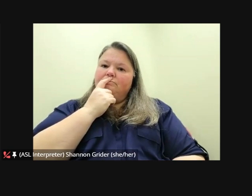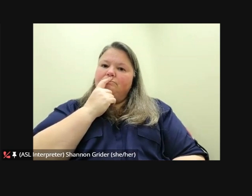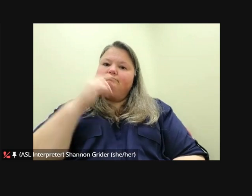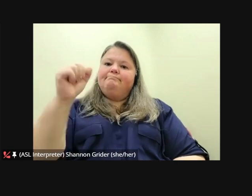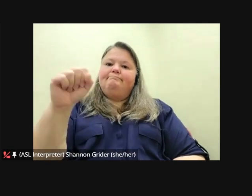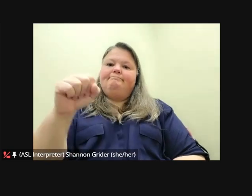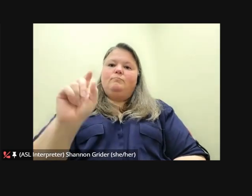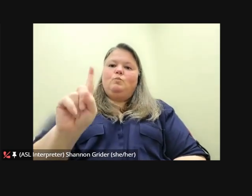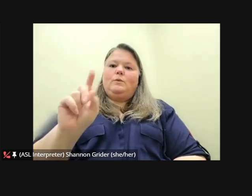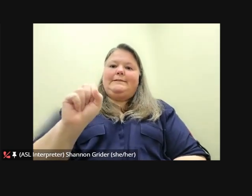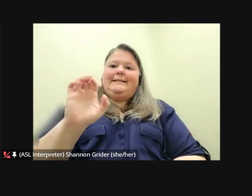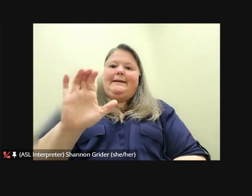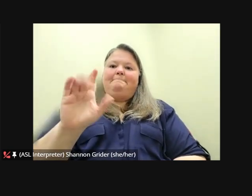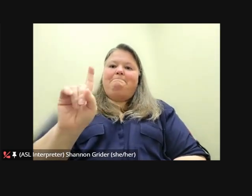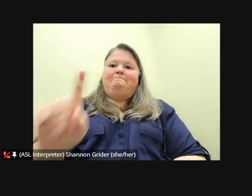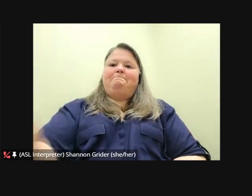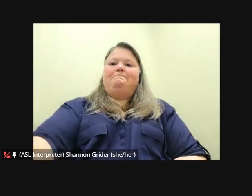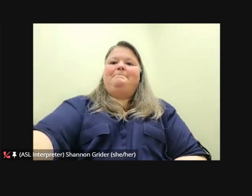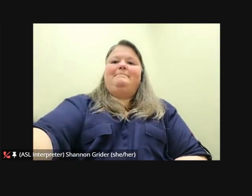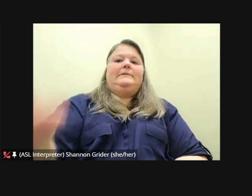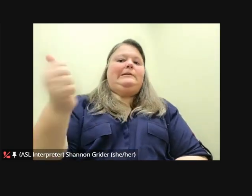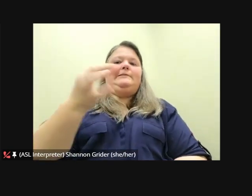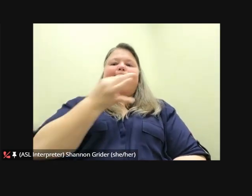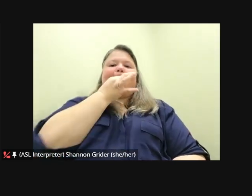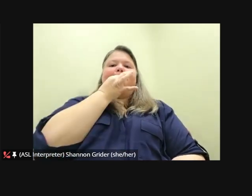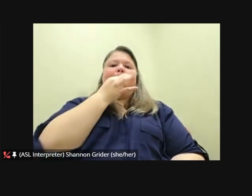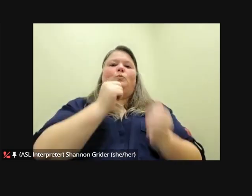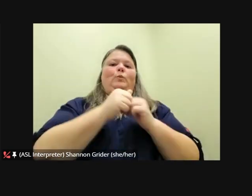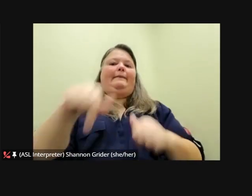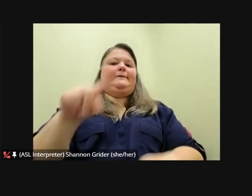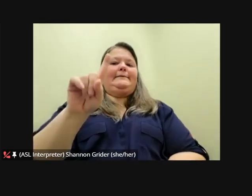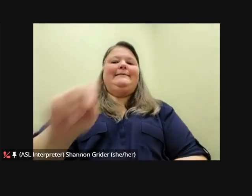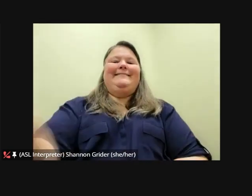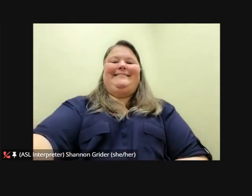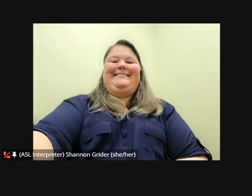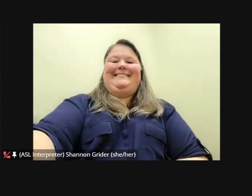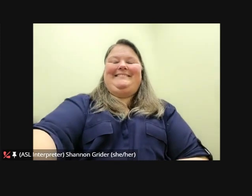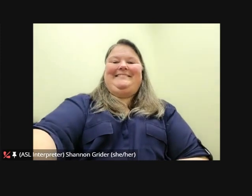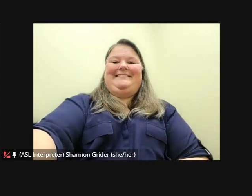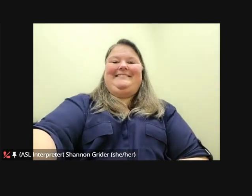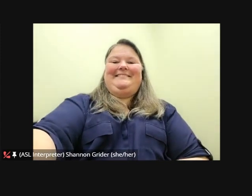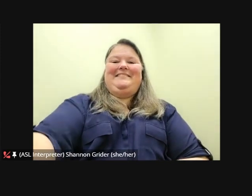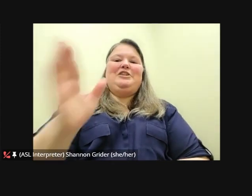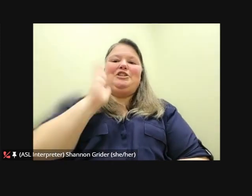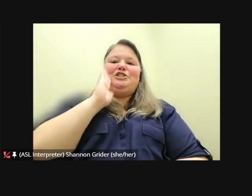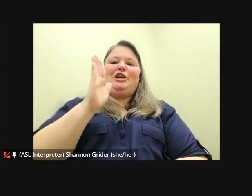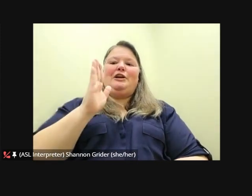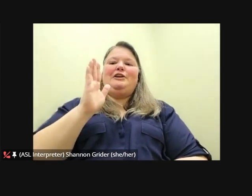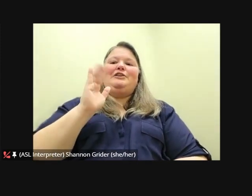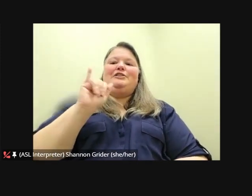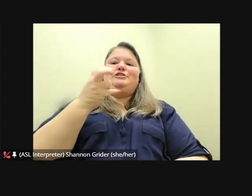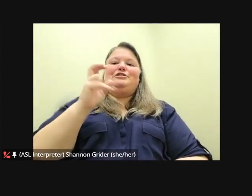you. John is a wizard at these things, so he will take care of us. Thank you so much, John.